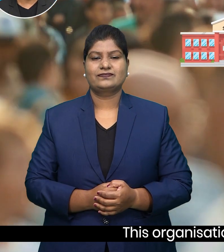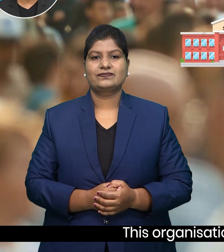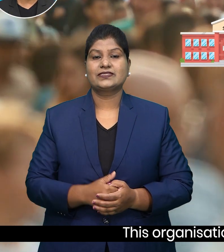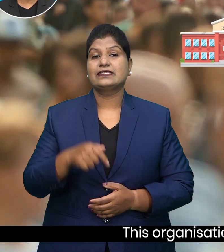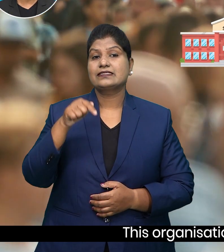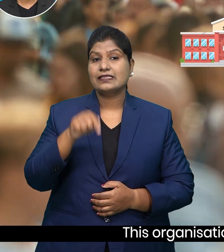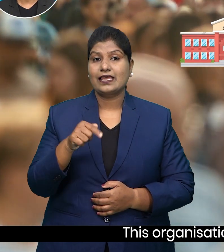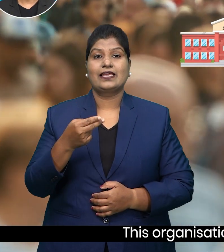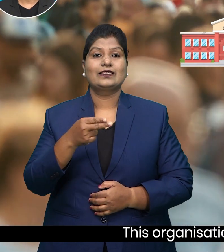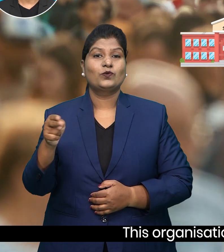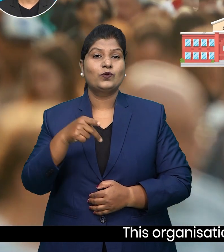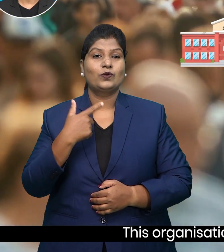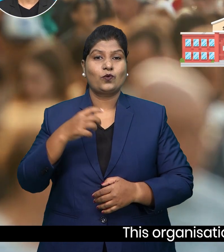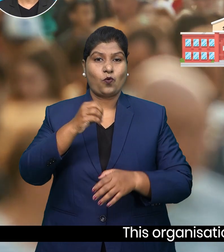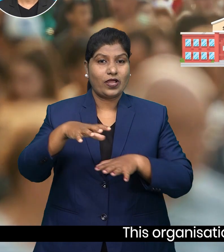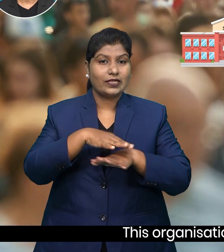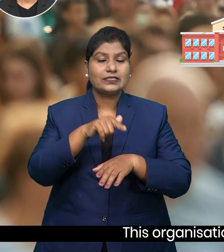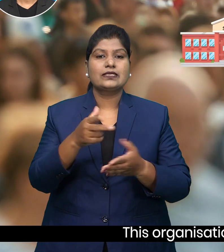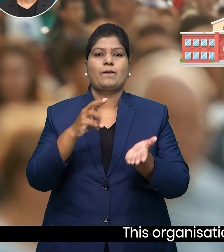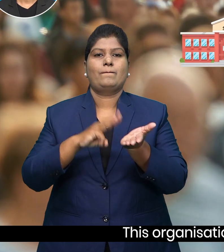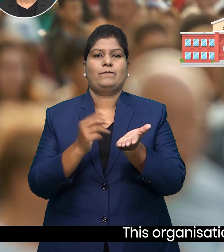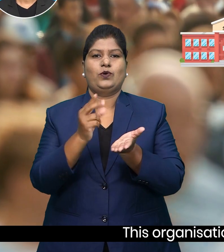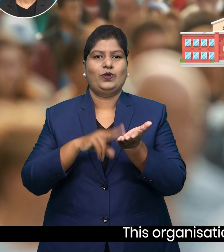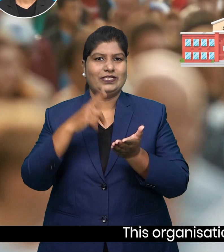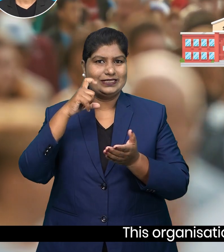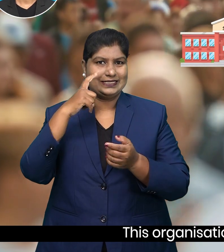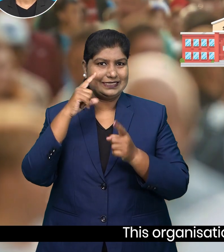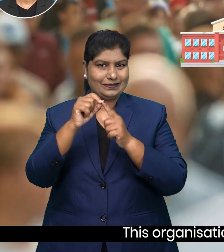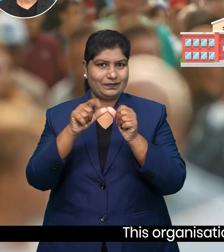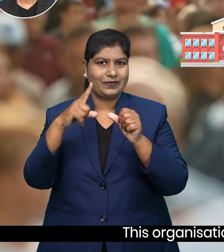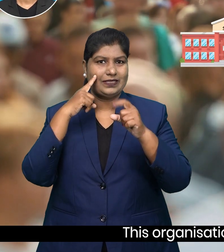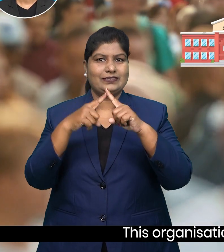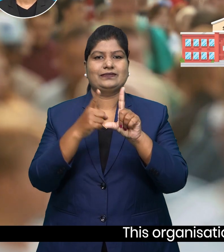This organization is called municipality.